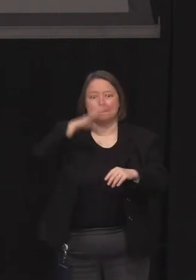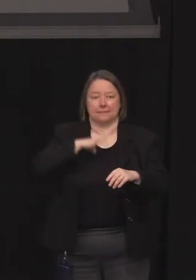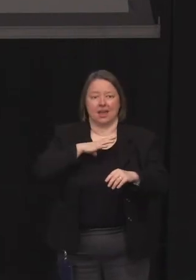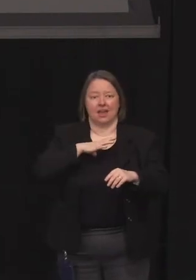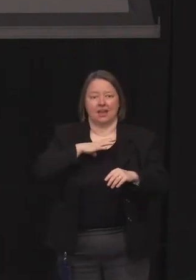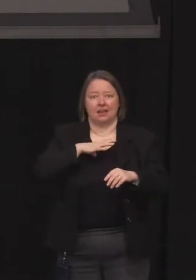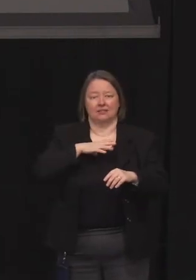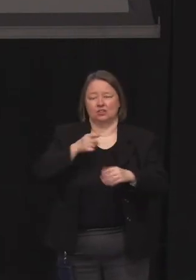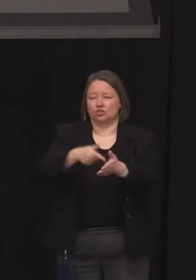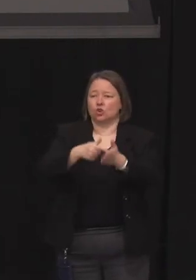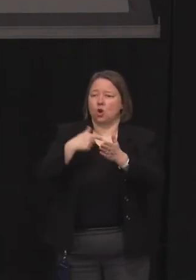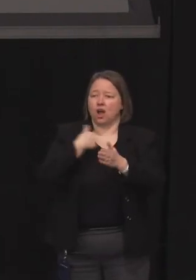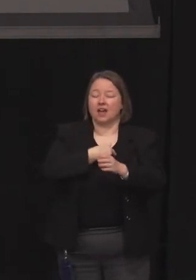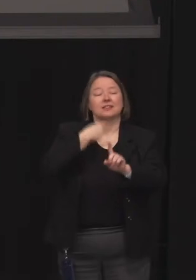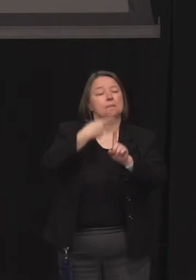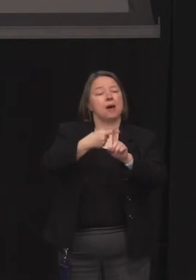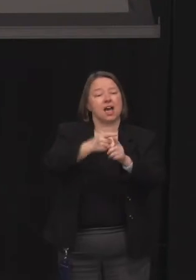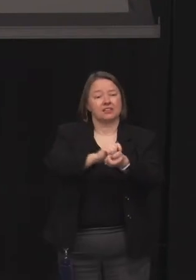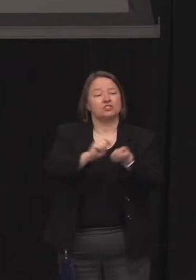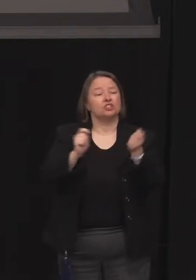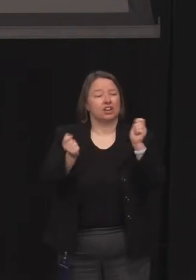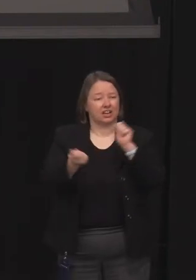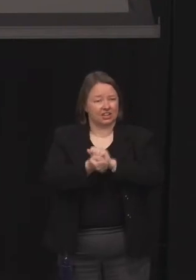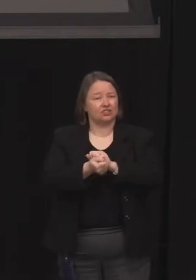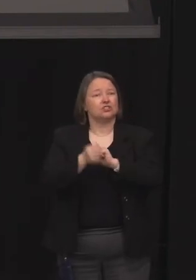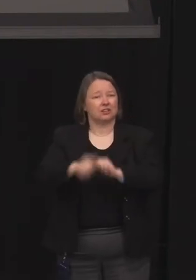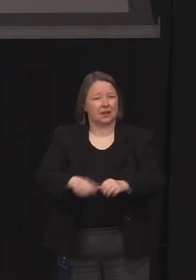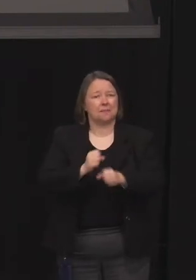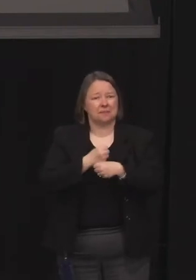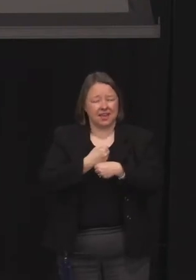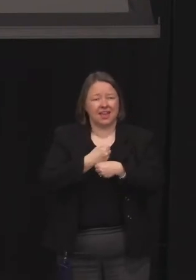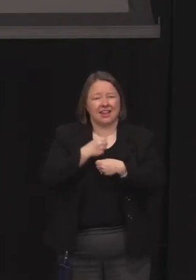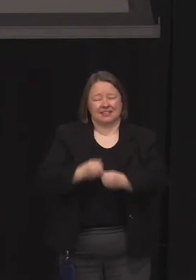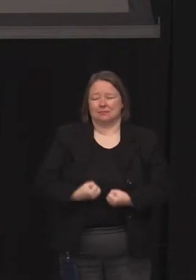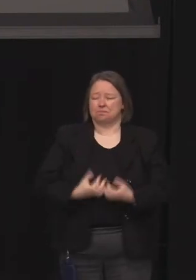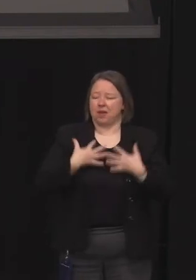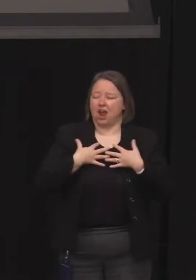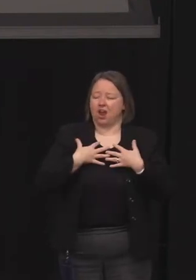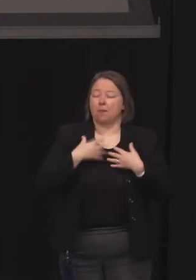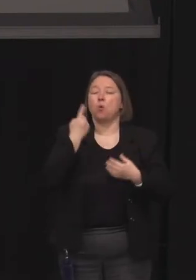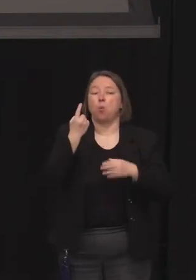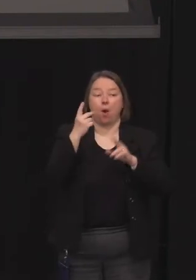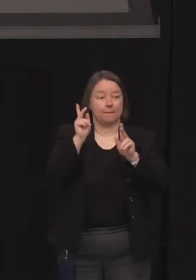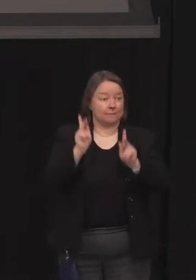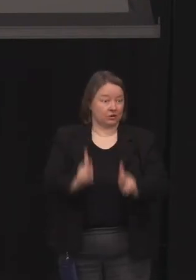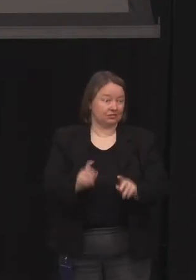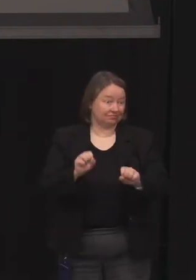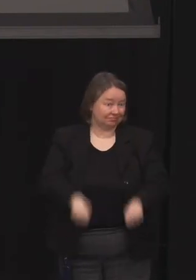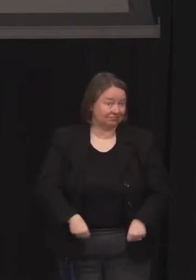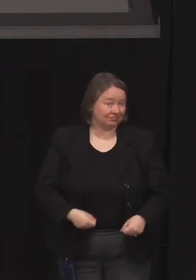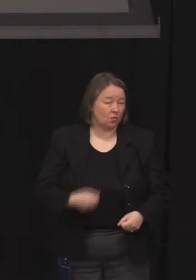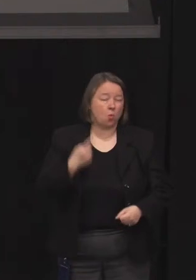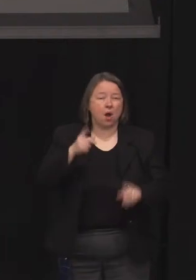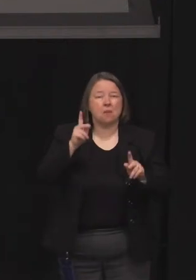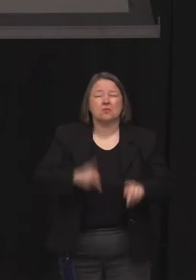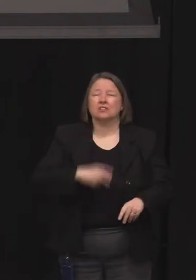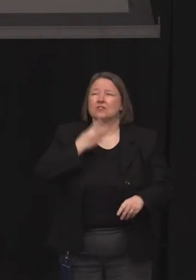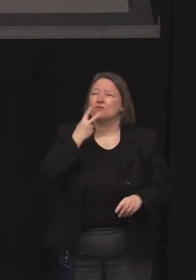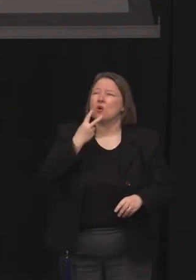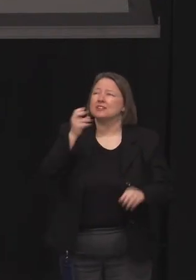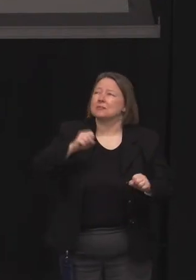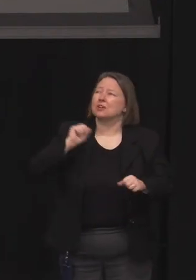how much positive change can be made and inspired by one person, how one person's voice can be heard the world